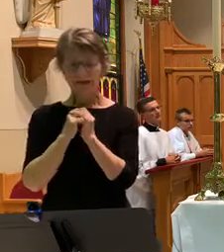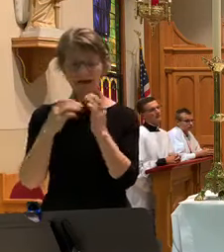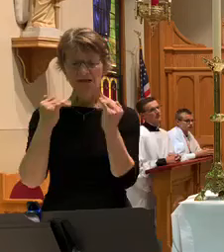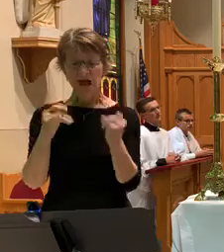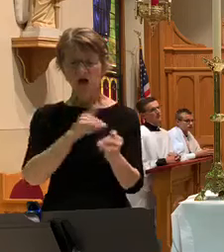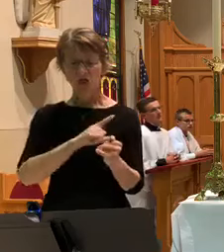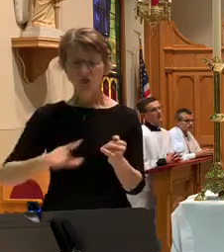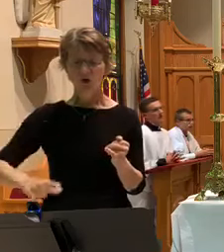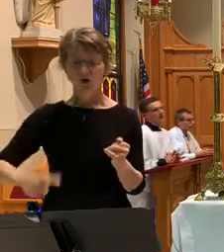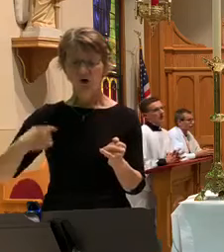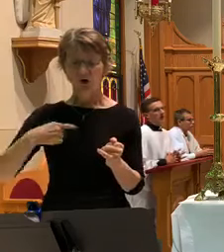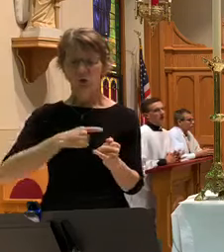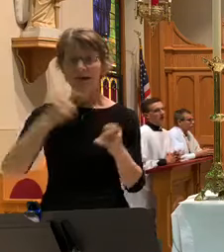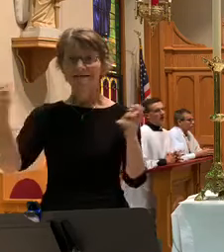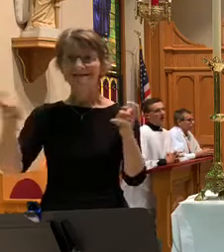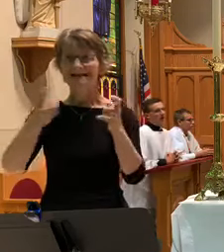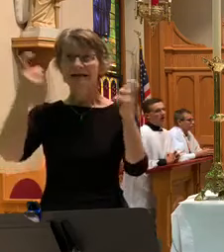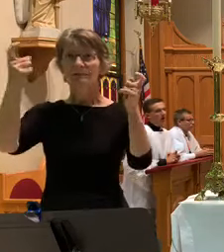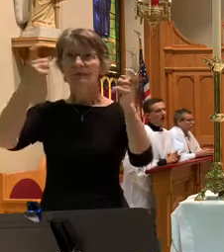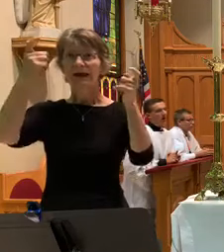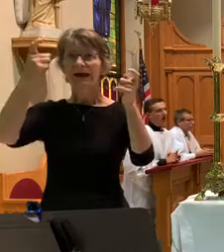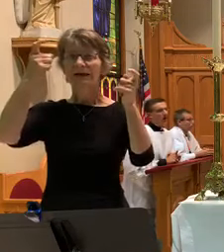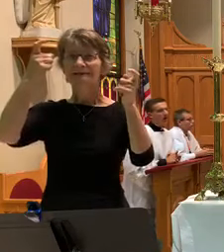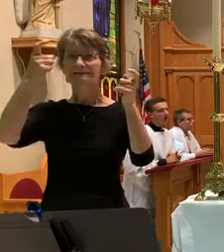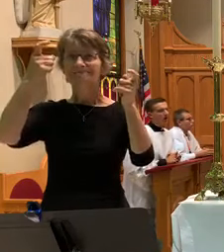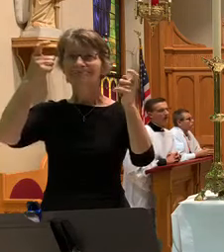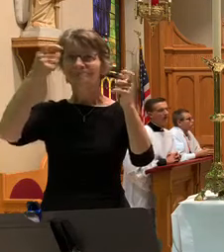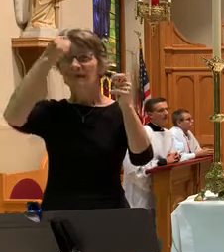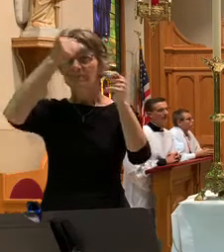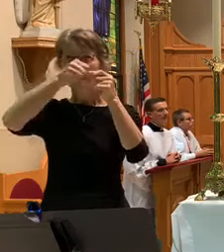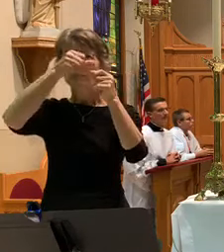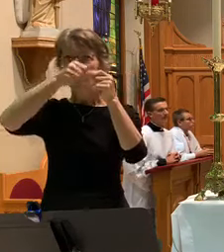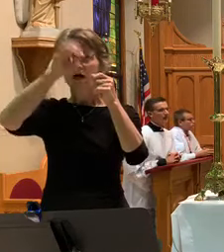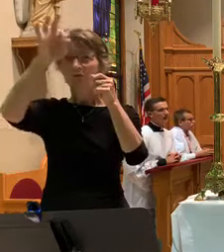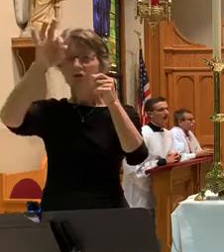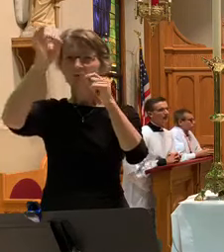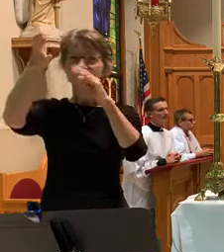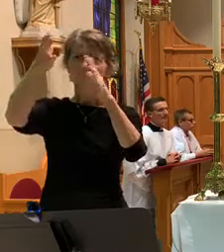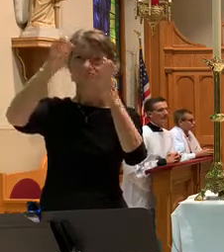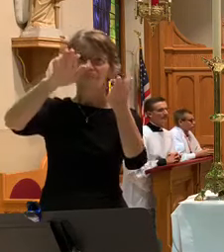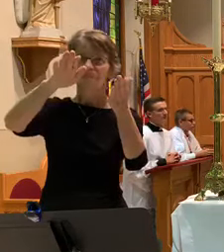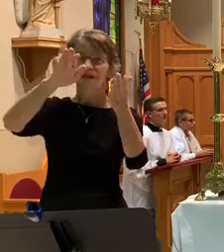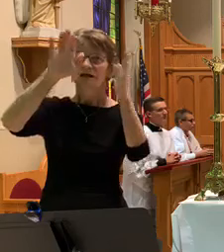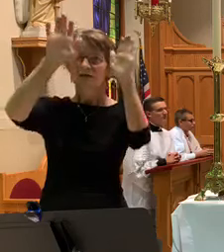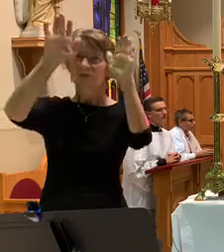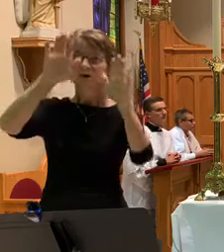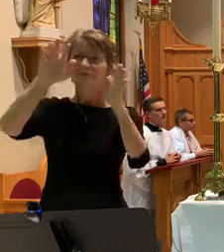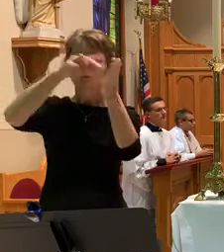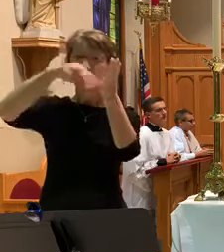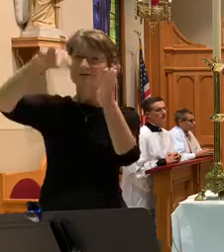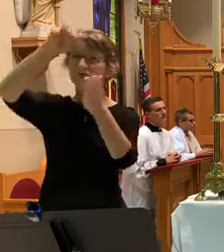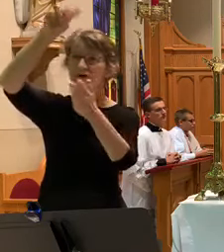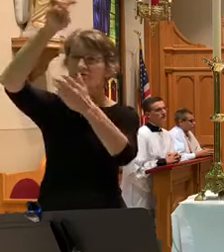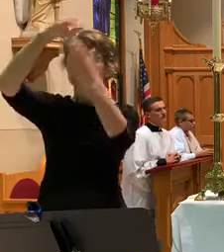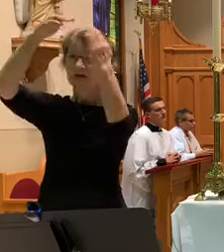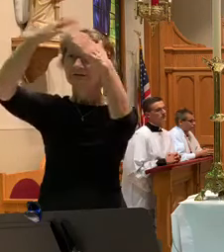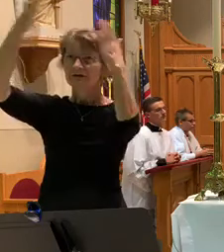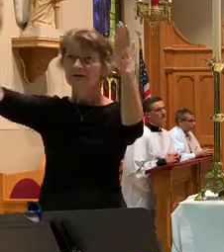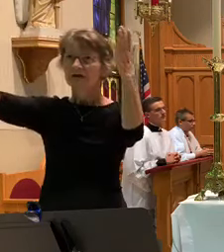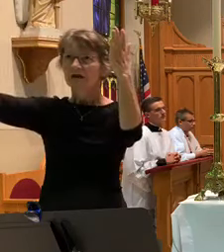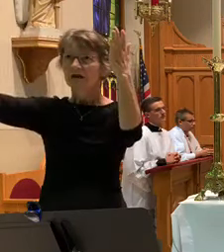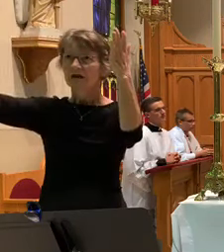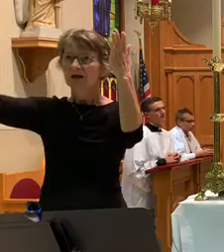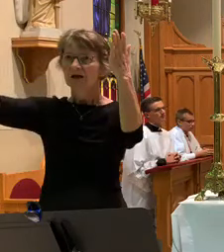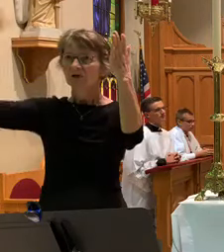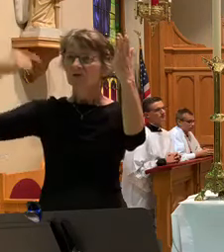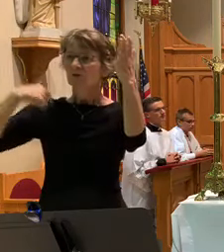Therefore, O Lord, as we celebrate the memorial of the saving passion of your Son, his wondrous resurrection and ascension into